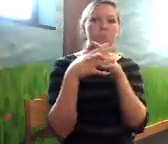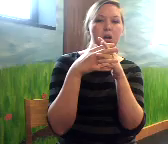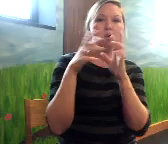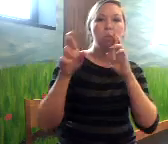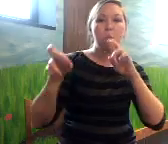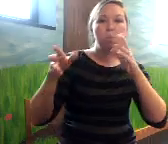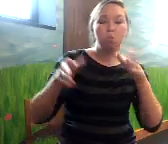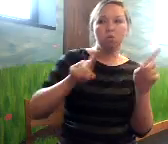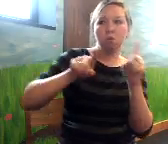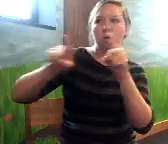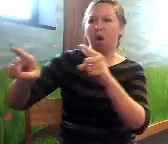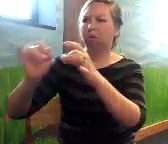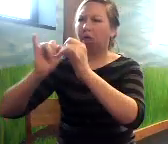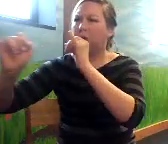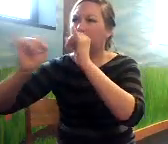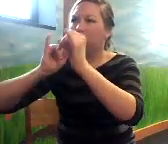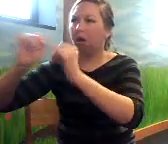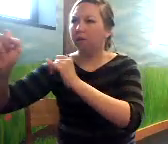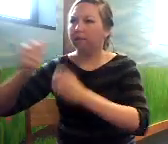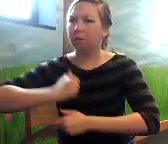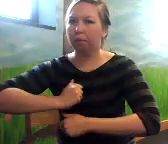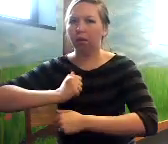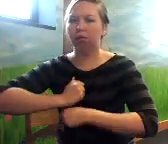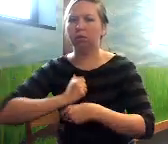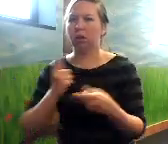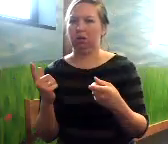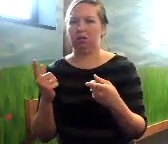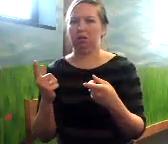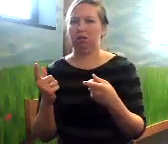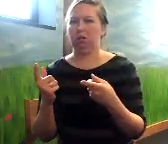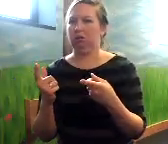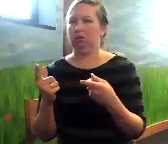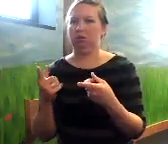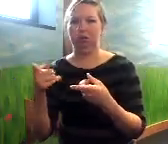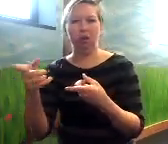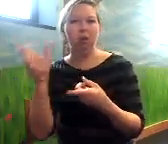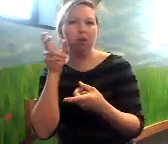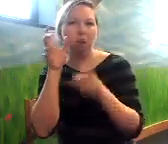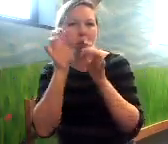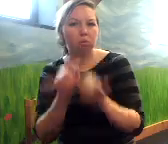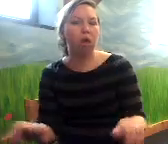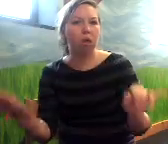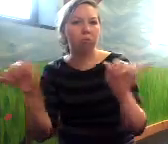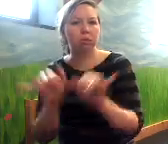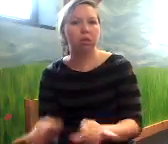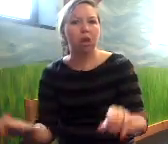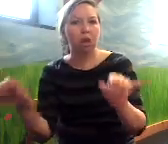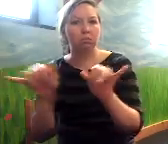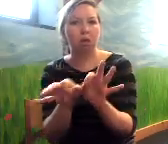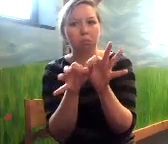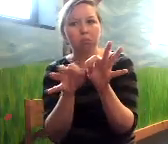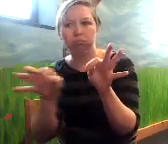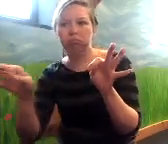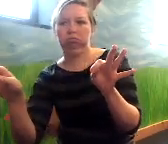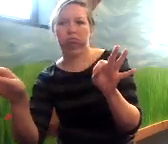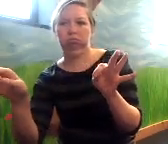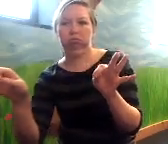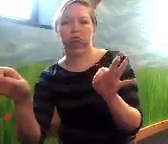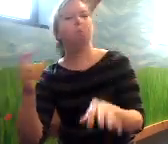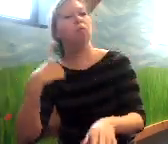the light at the end of the tunnel. Okay, so that was the official party line that LBJ promoted and pushed. But again,